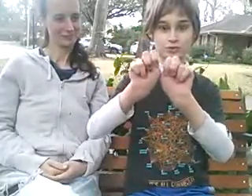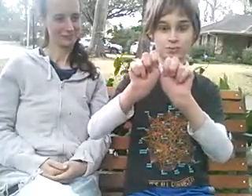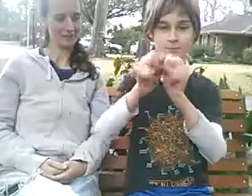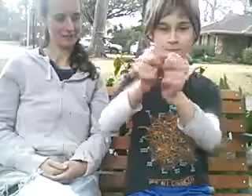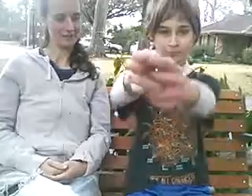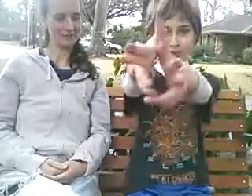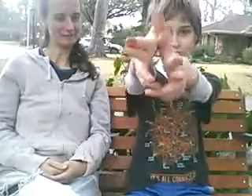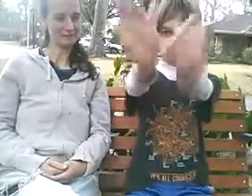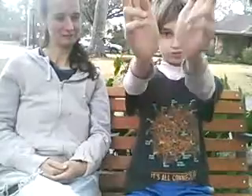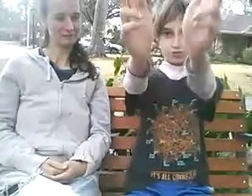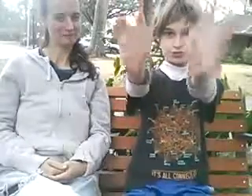Remember the next one?